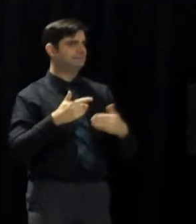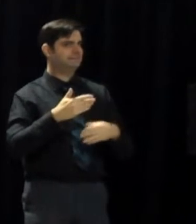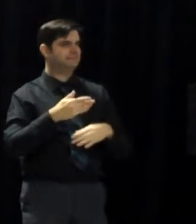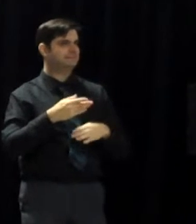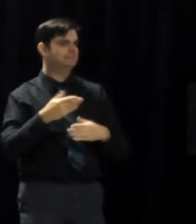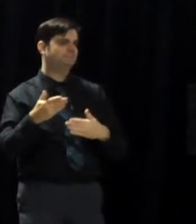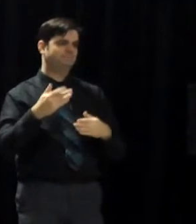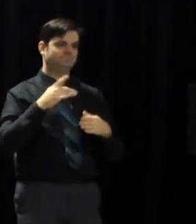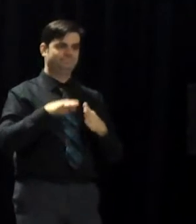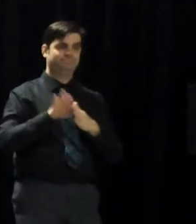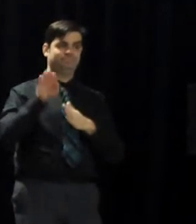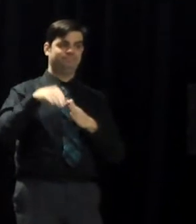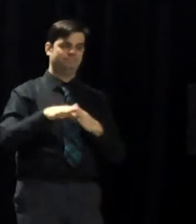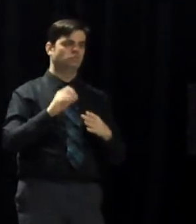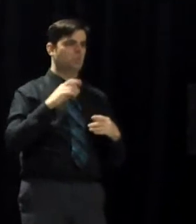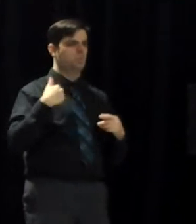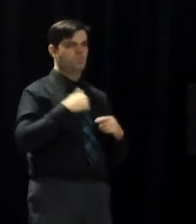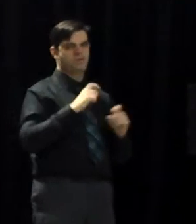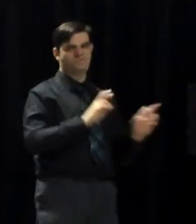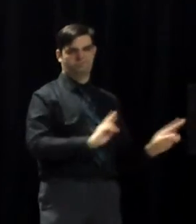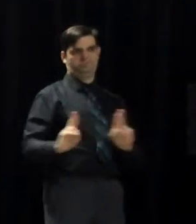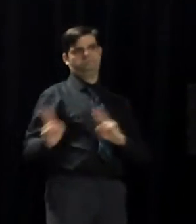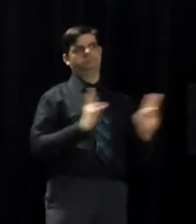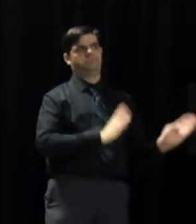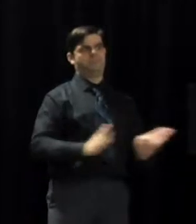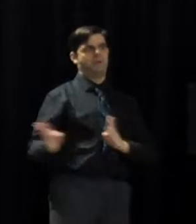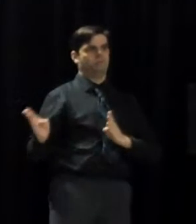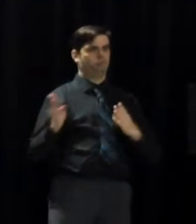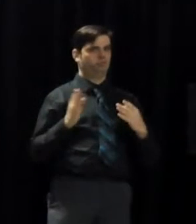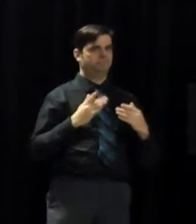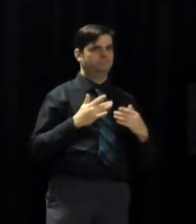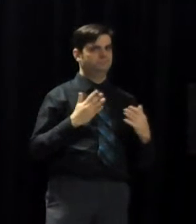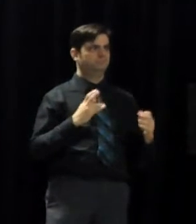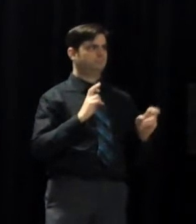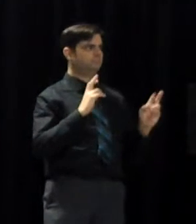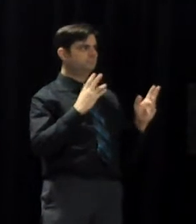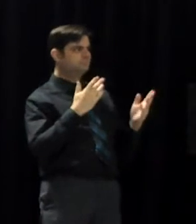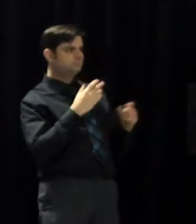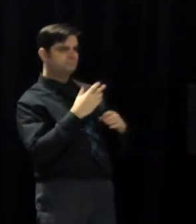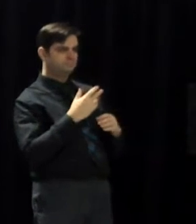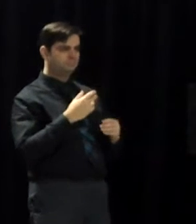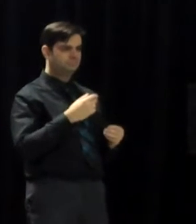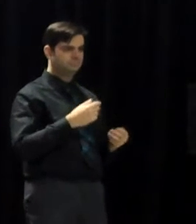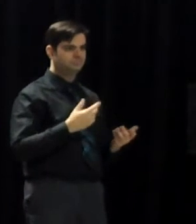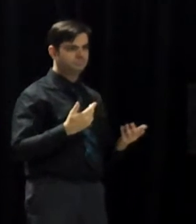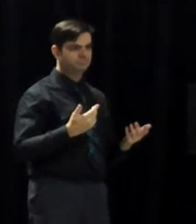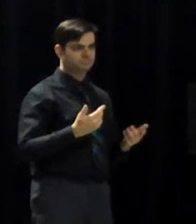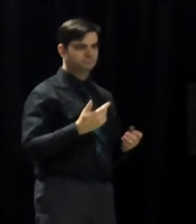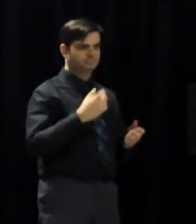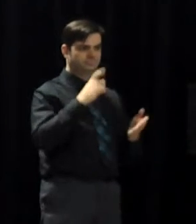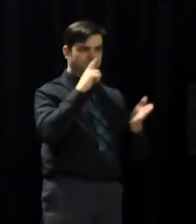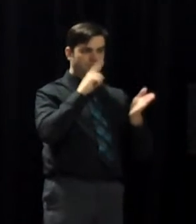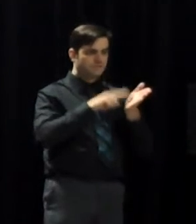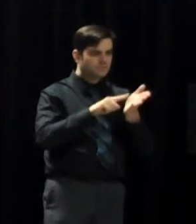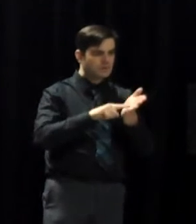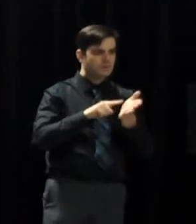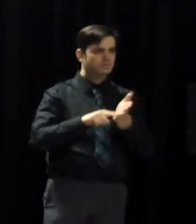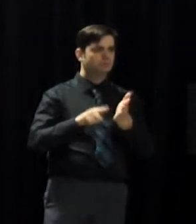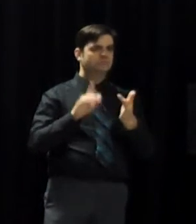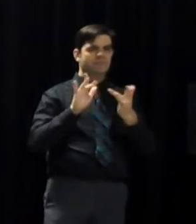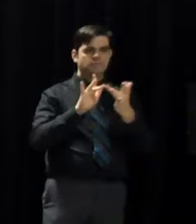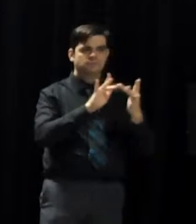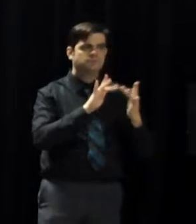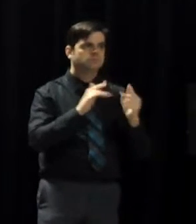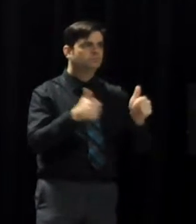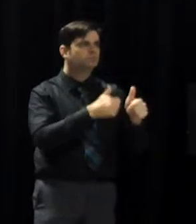related to investigating and then quickly turning your investigation over to the contact tracing so you can